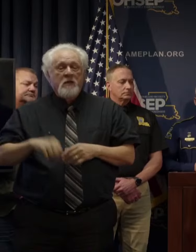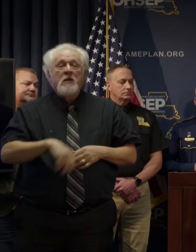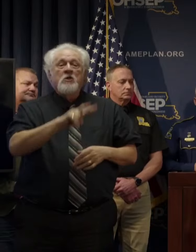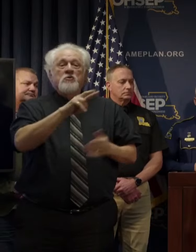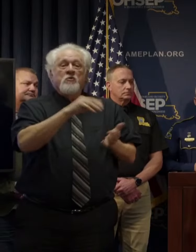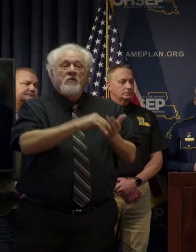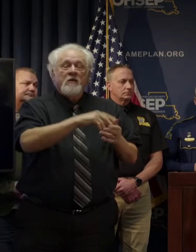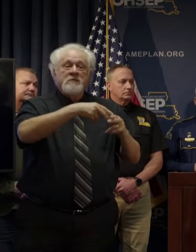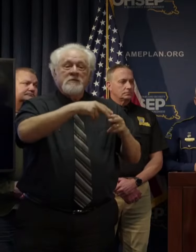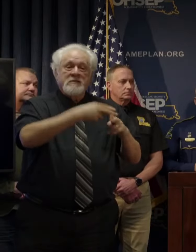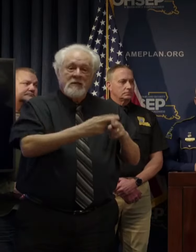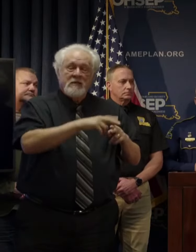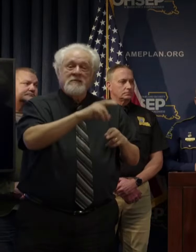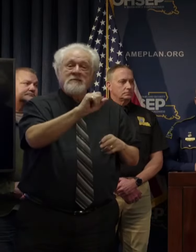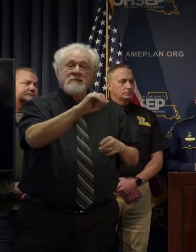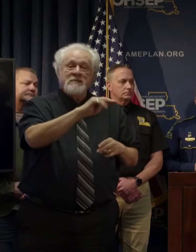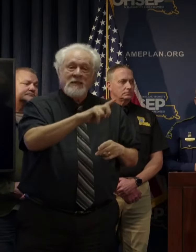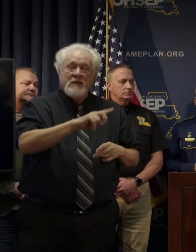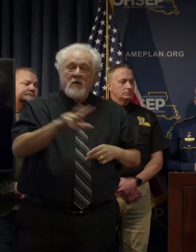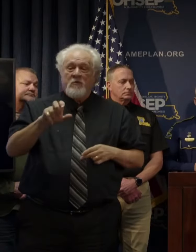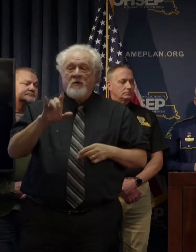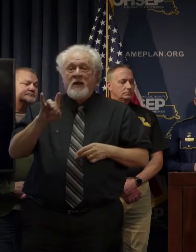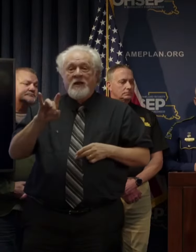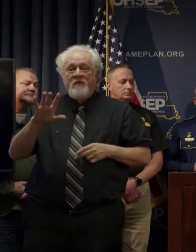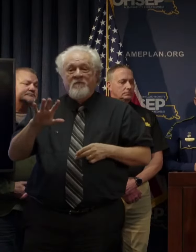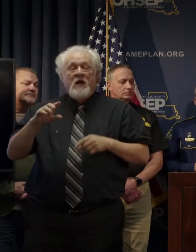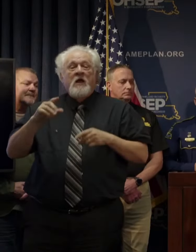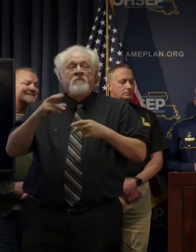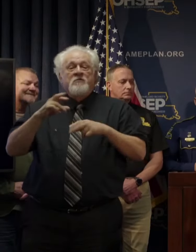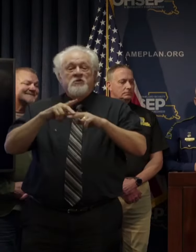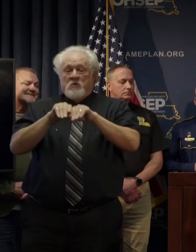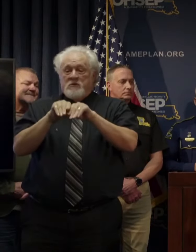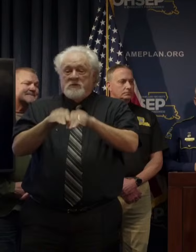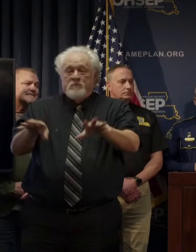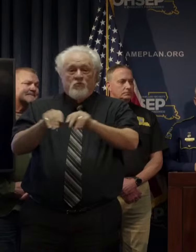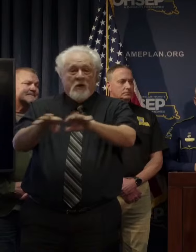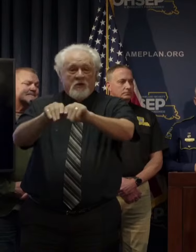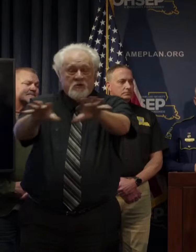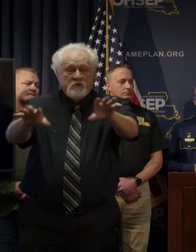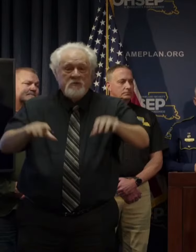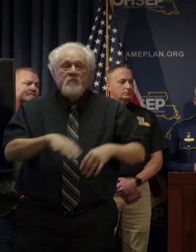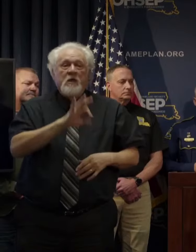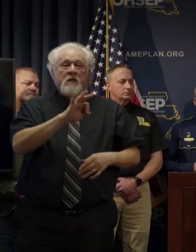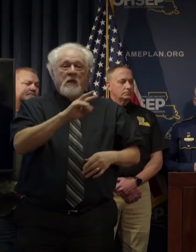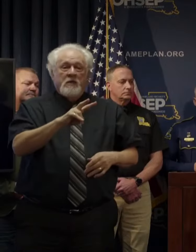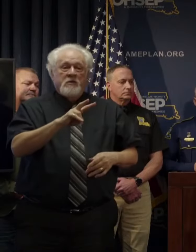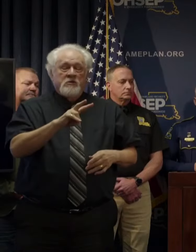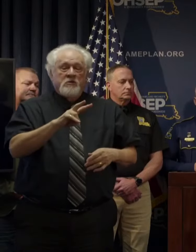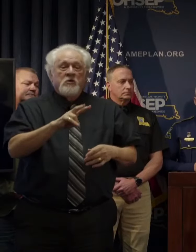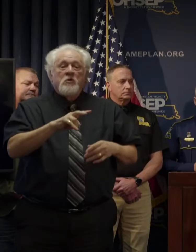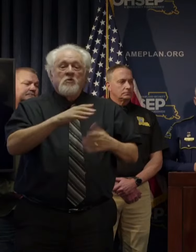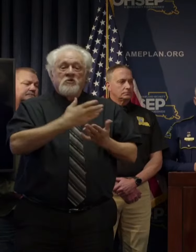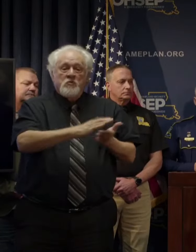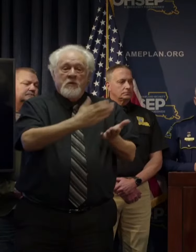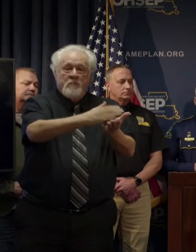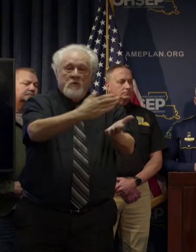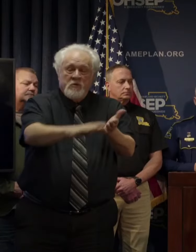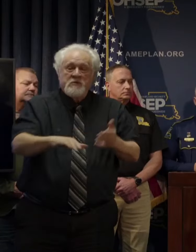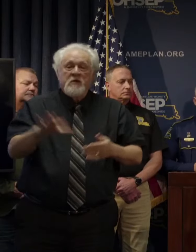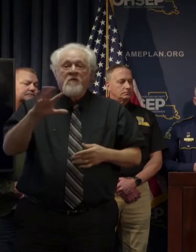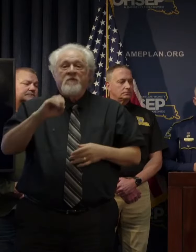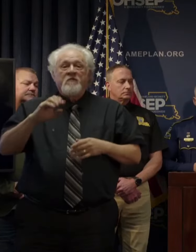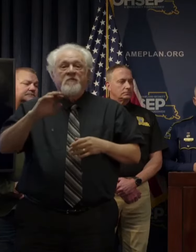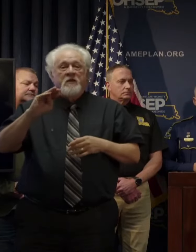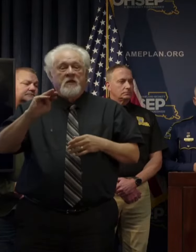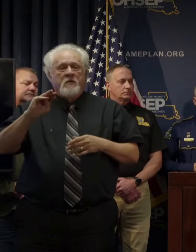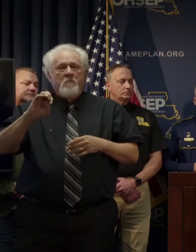sand, 385 salt spreaders, 92 powered sweepers, 50 motor graders, and